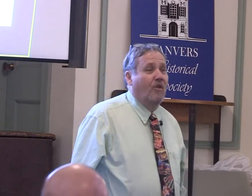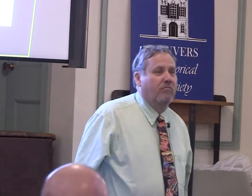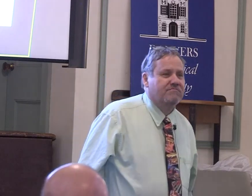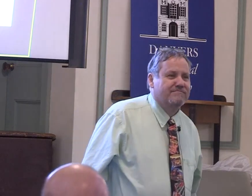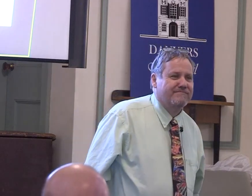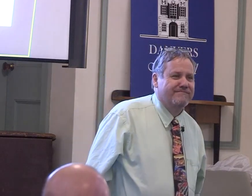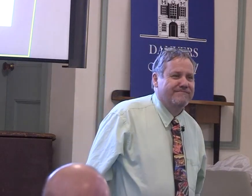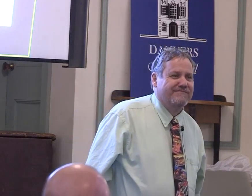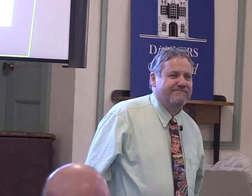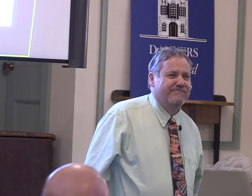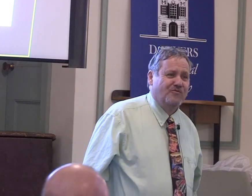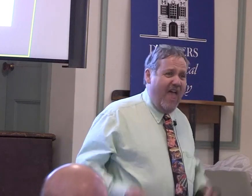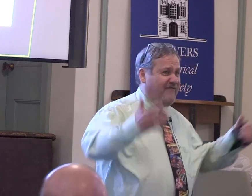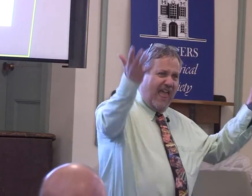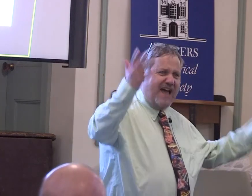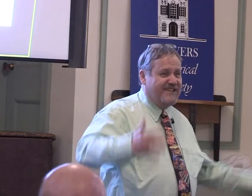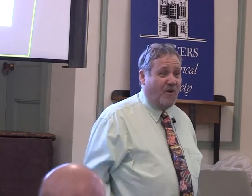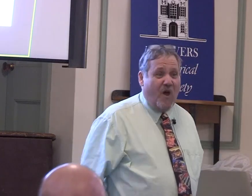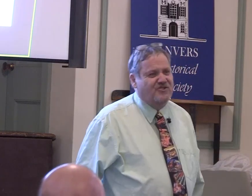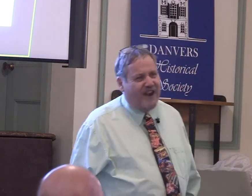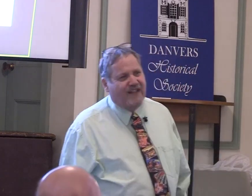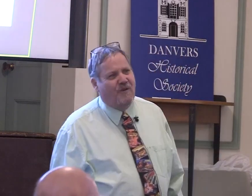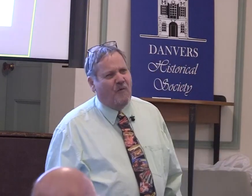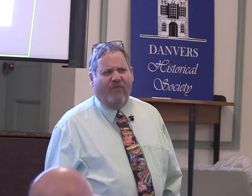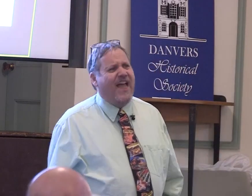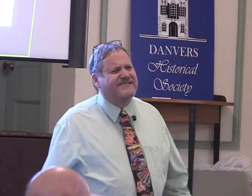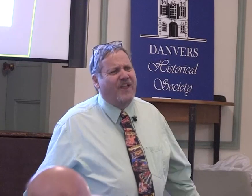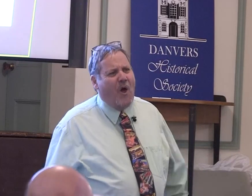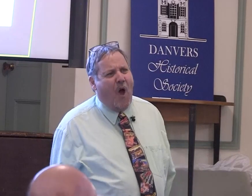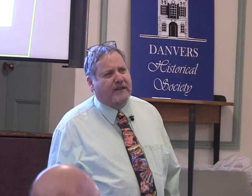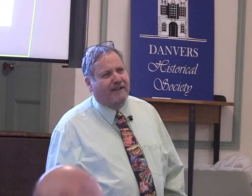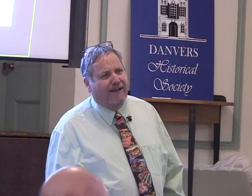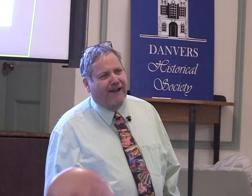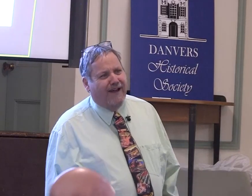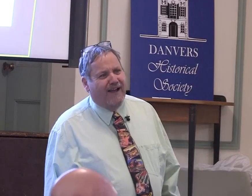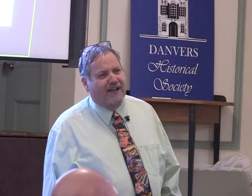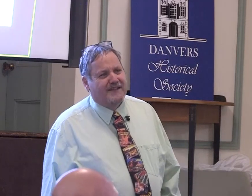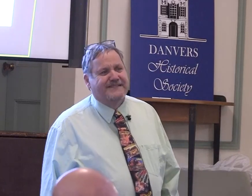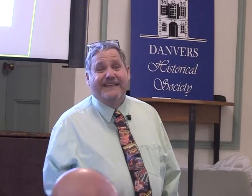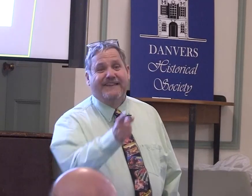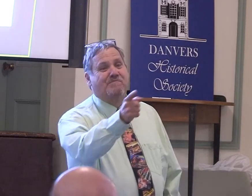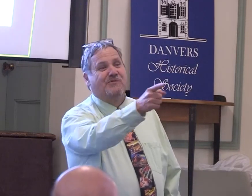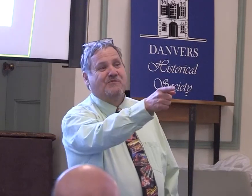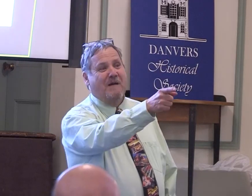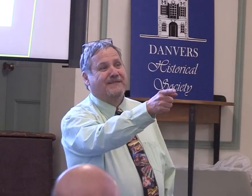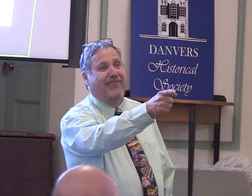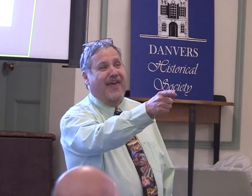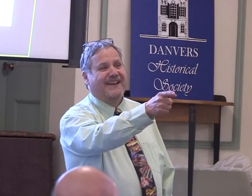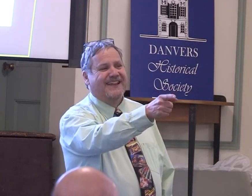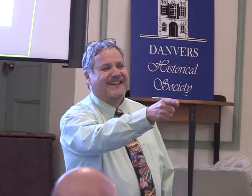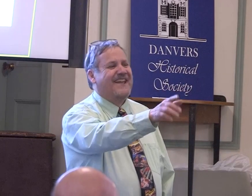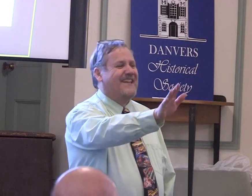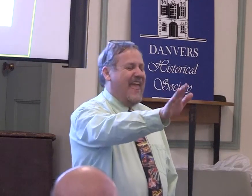I don't know. Have to ask a question I don't know. Thank the Lord.